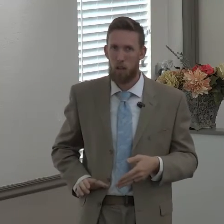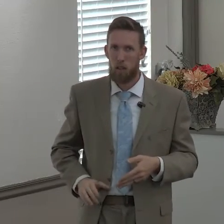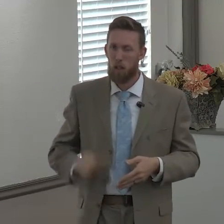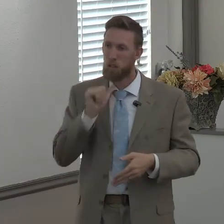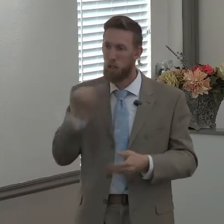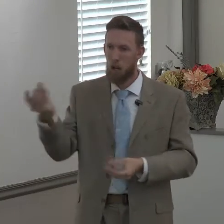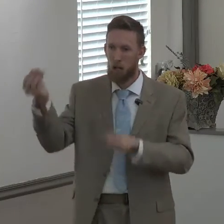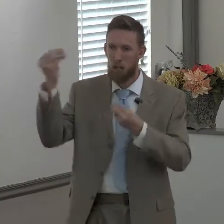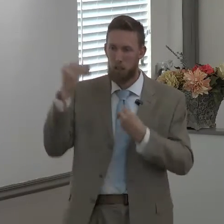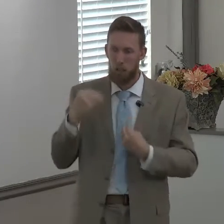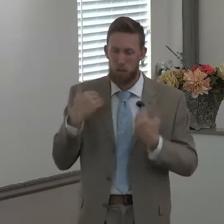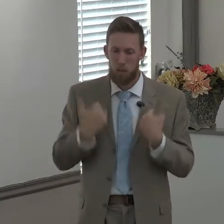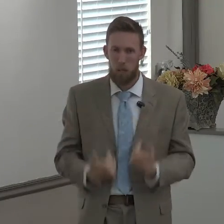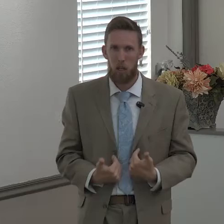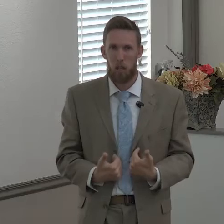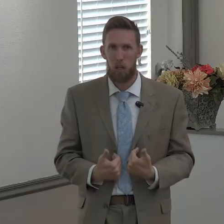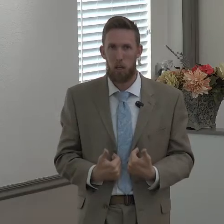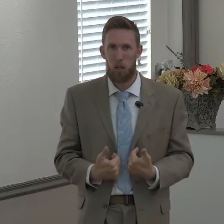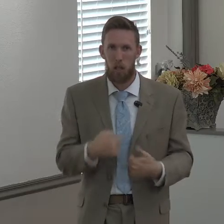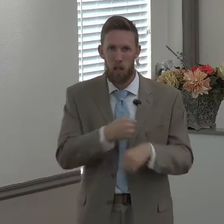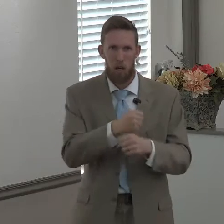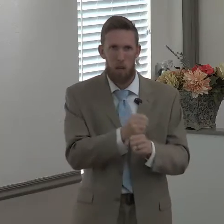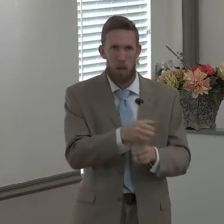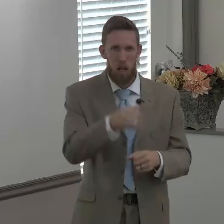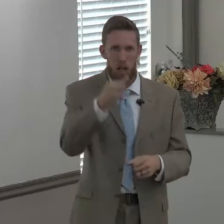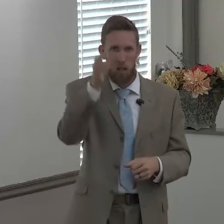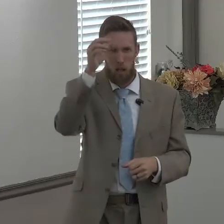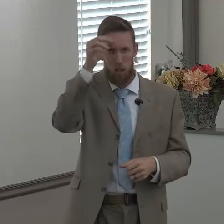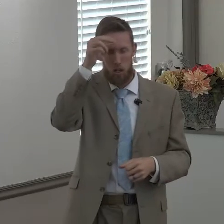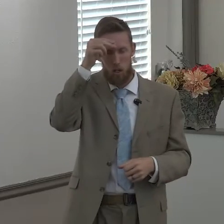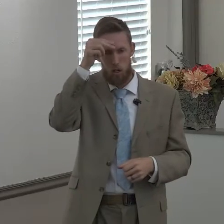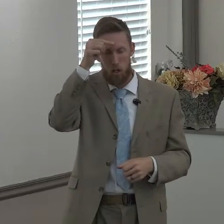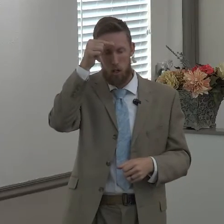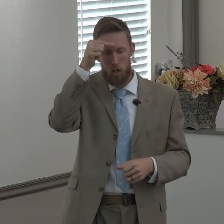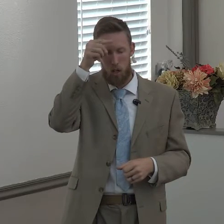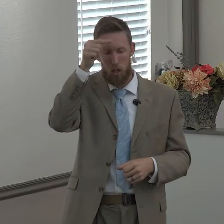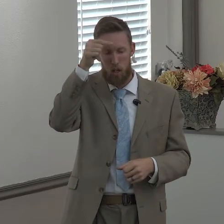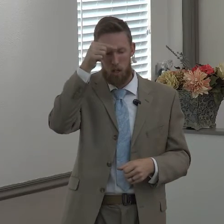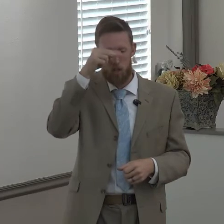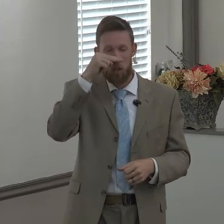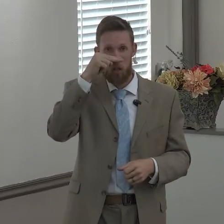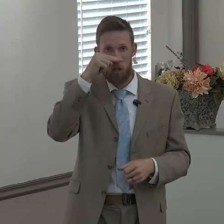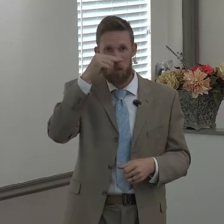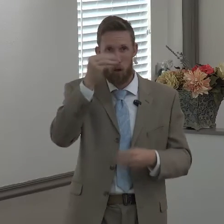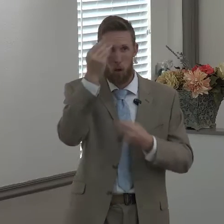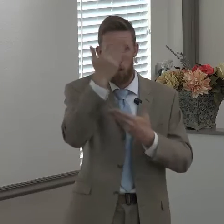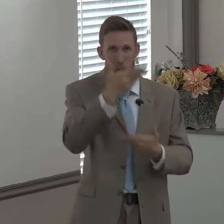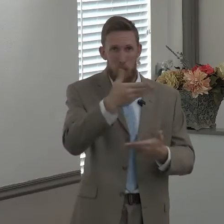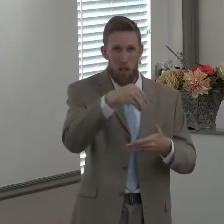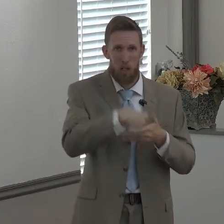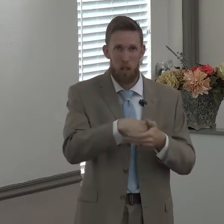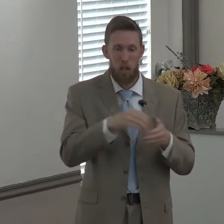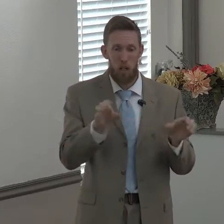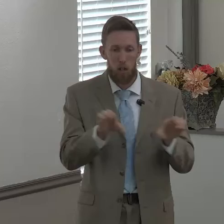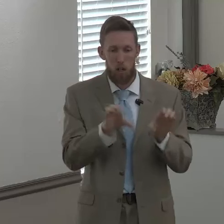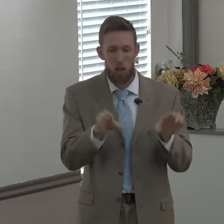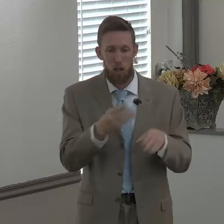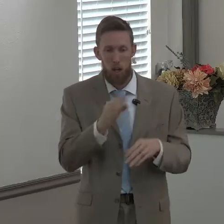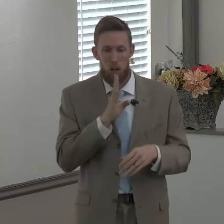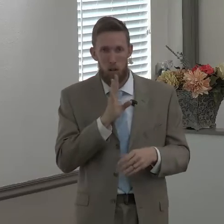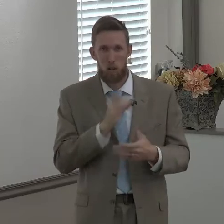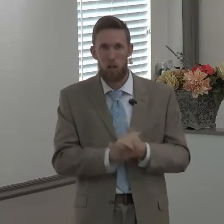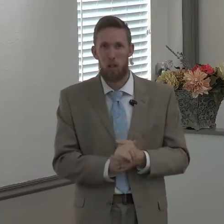Paul said in Romans chapter 15, verse 18 and 19, for I will not dare to speak of any of those things which Christ hath not wrought by